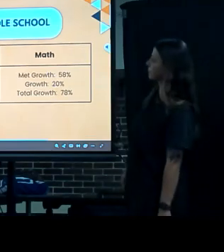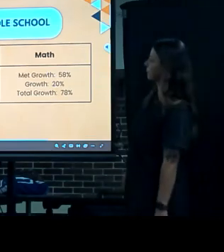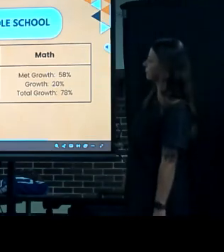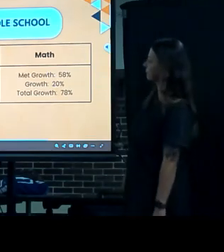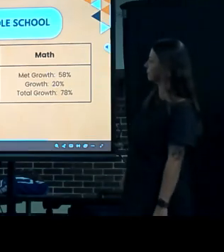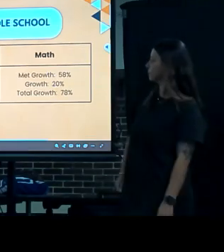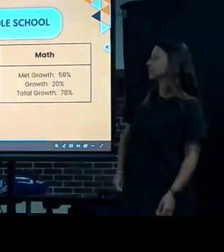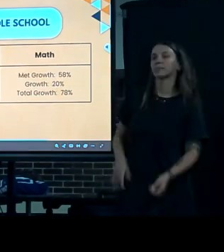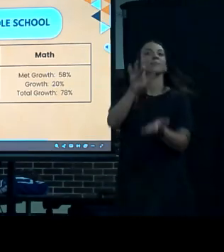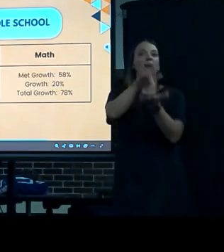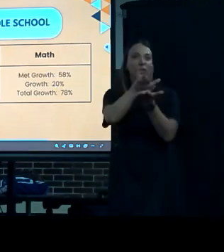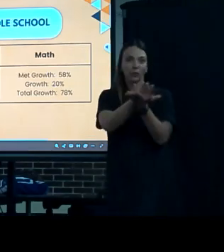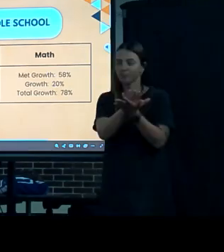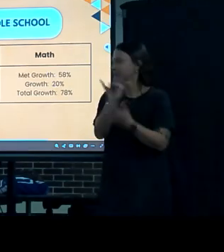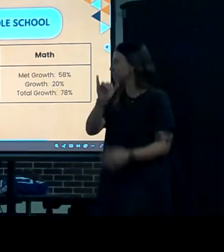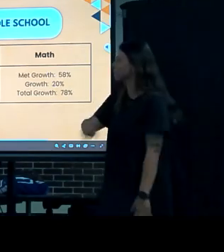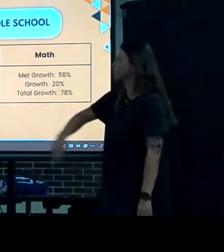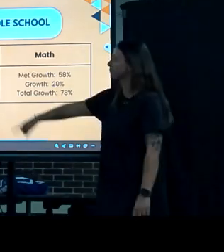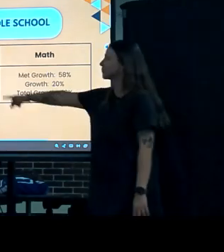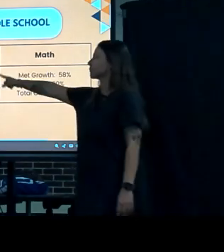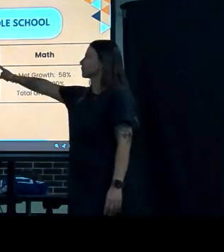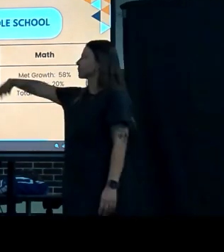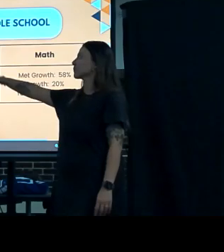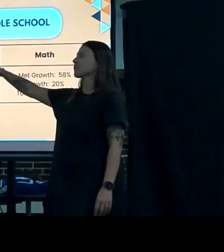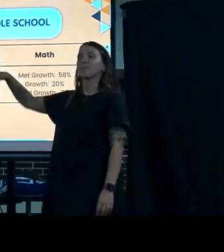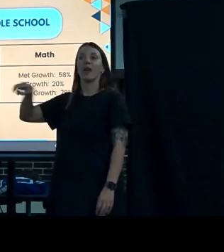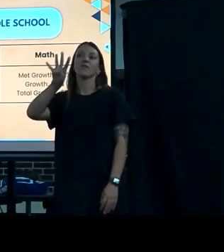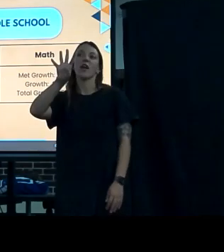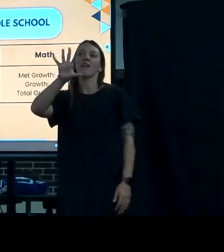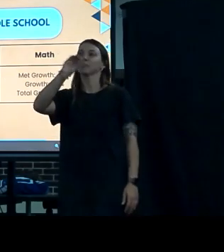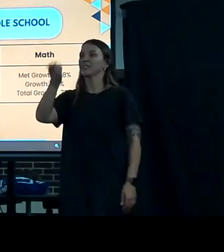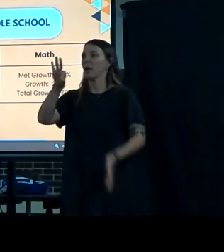more here soon. Here's the middle school results.